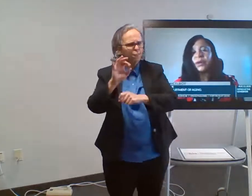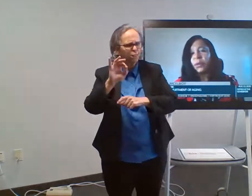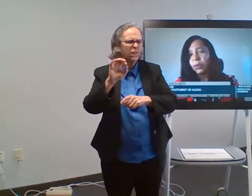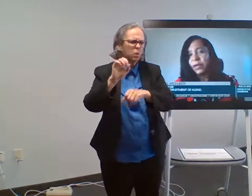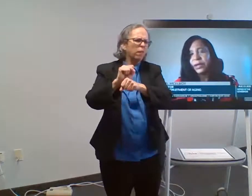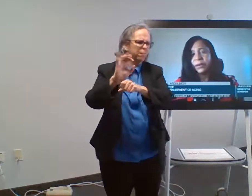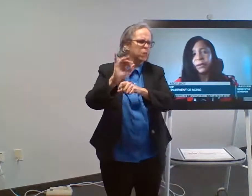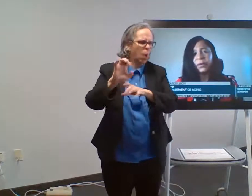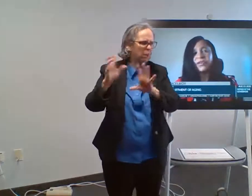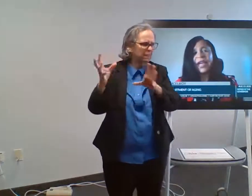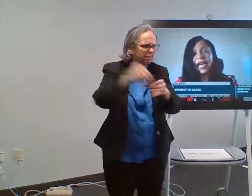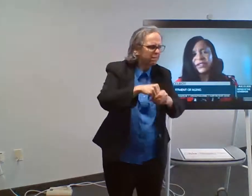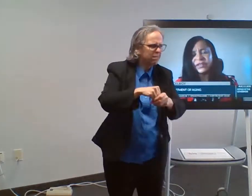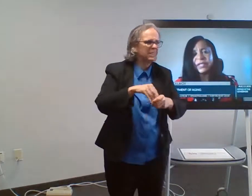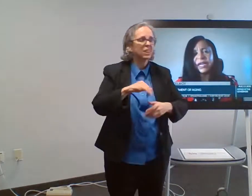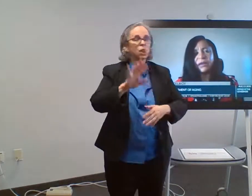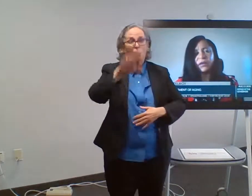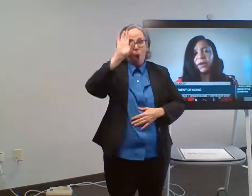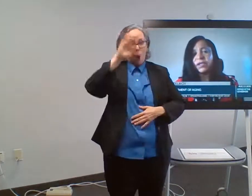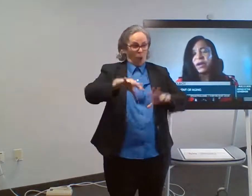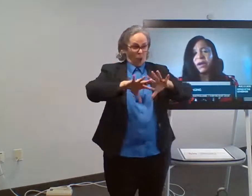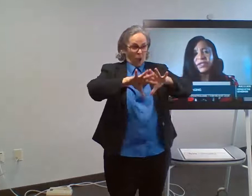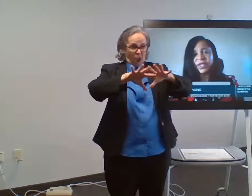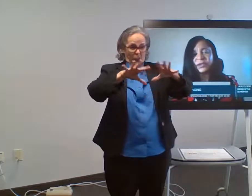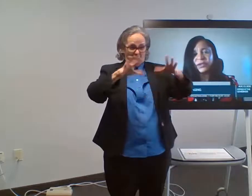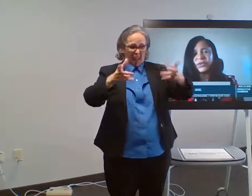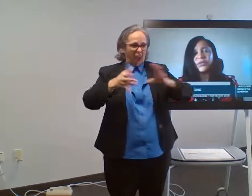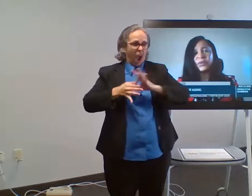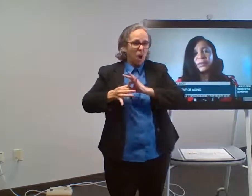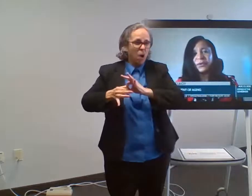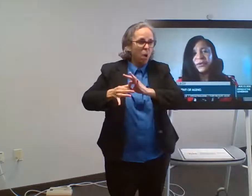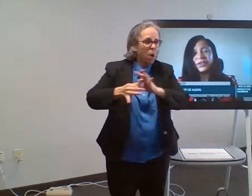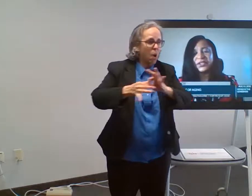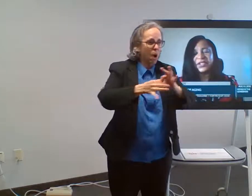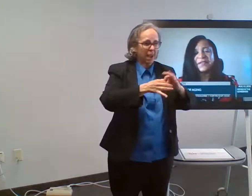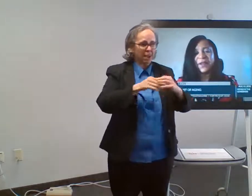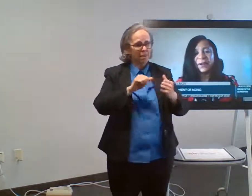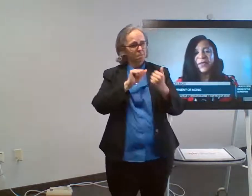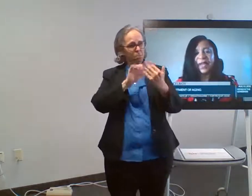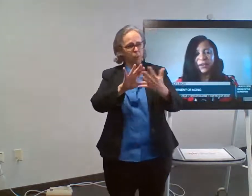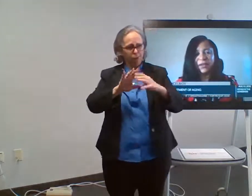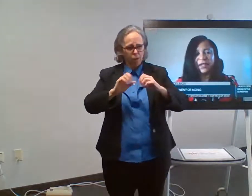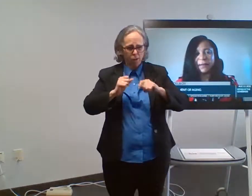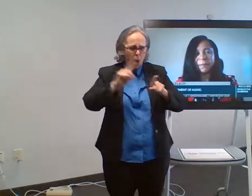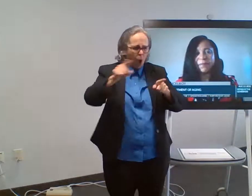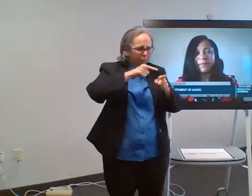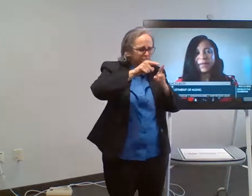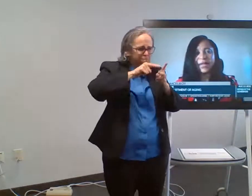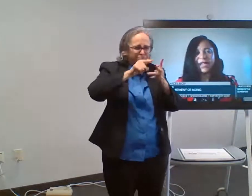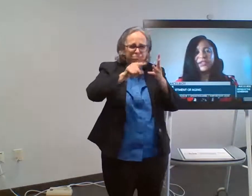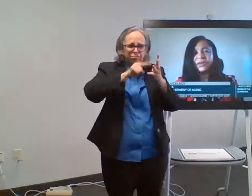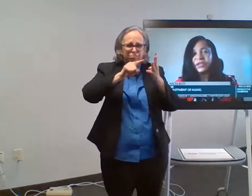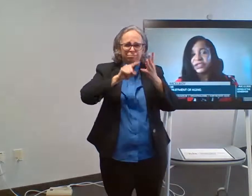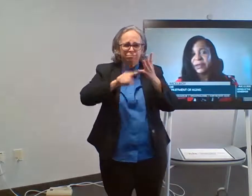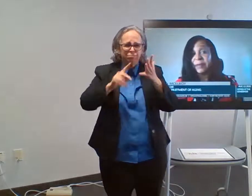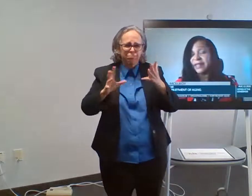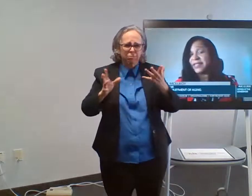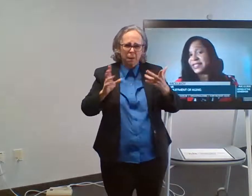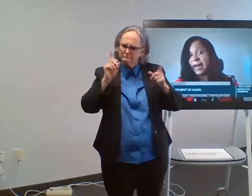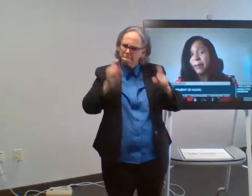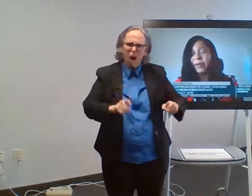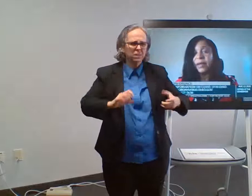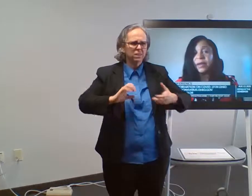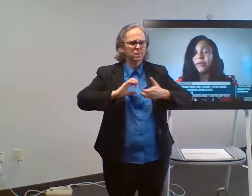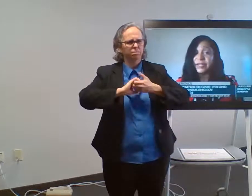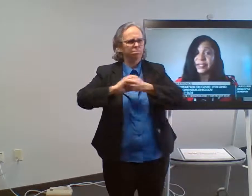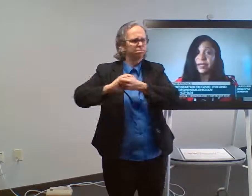that we do, a coordinated approach has to be taken across all sectors to improve and achieve health equity. And so the SHIP and